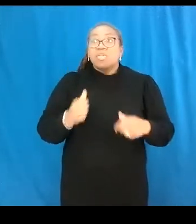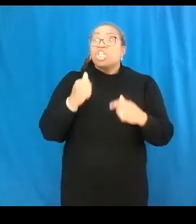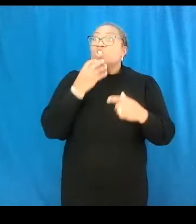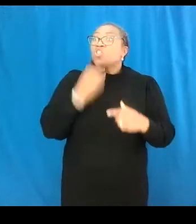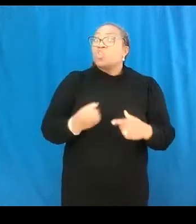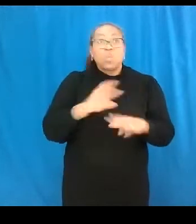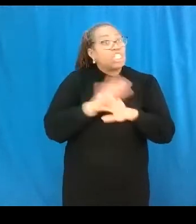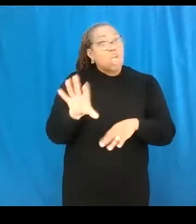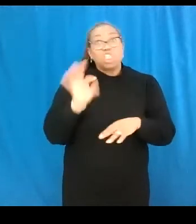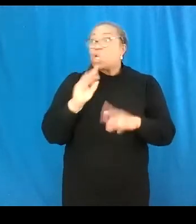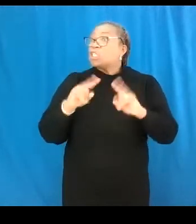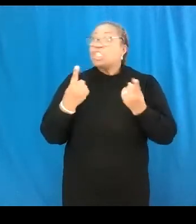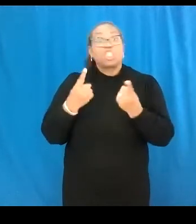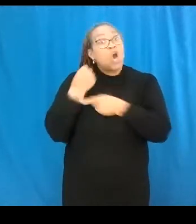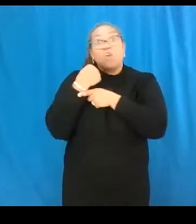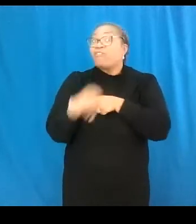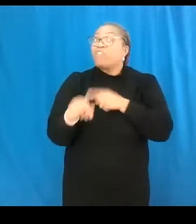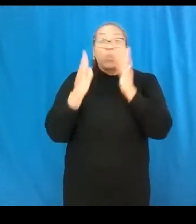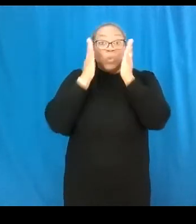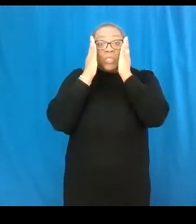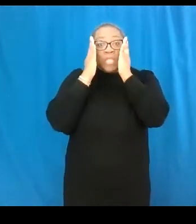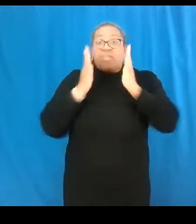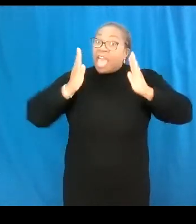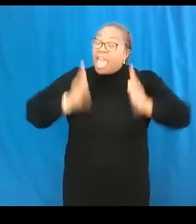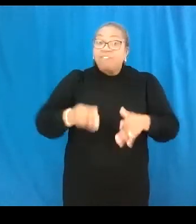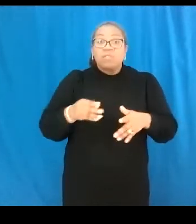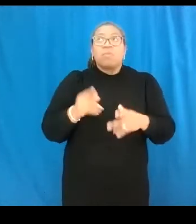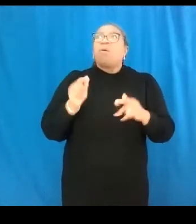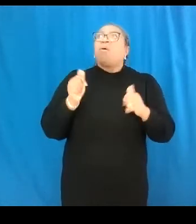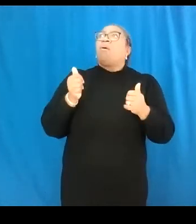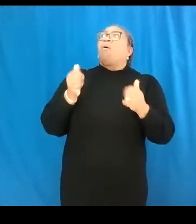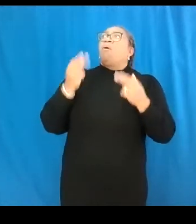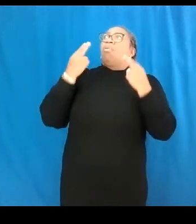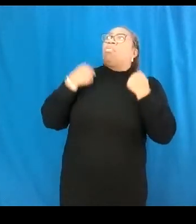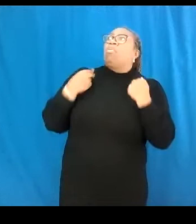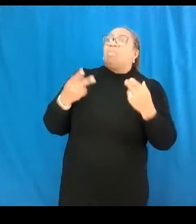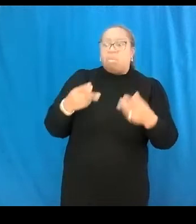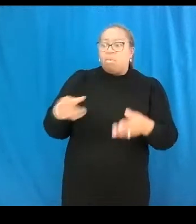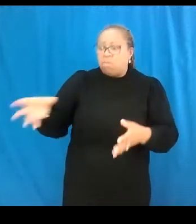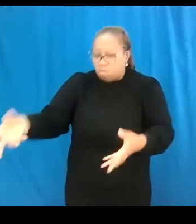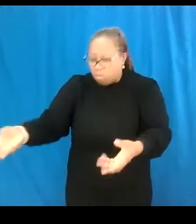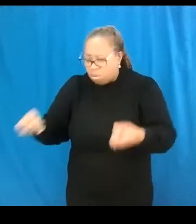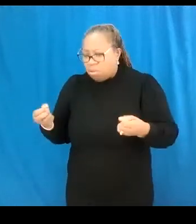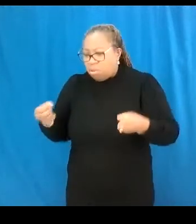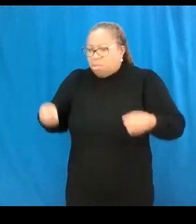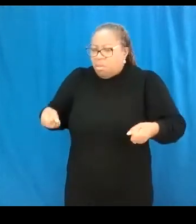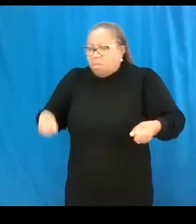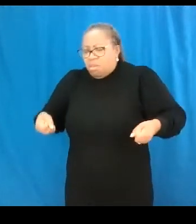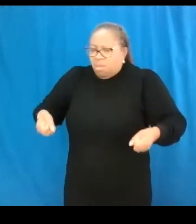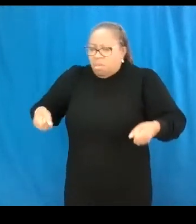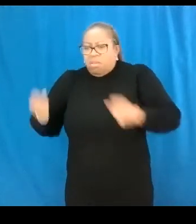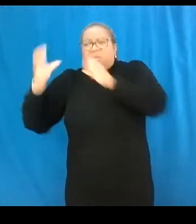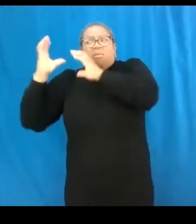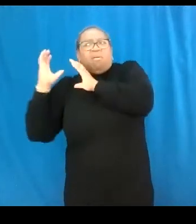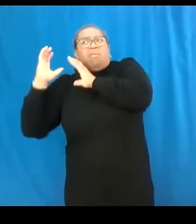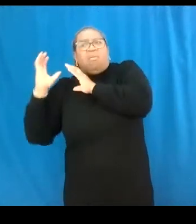And they would have to stop. And you can imagine that this would be very exhausting, very annoying and